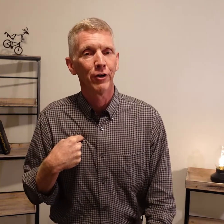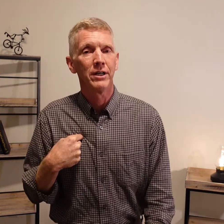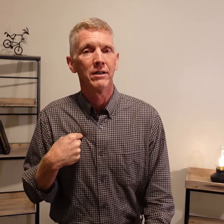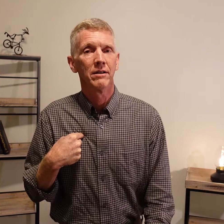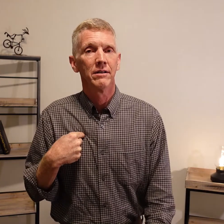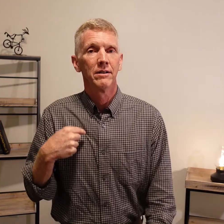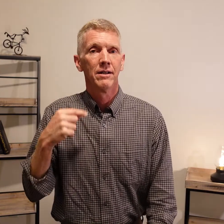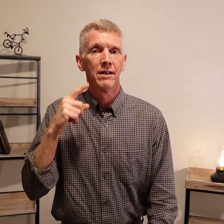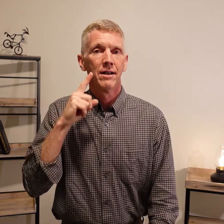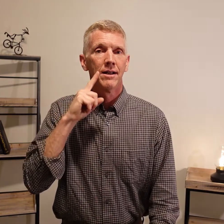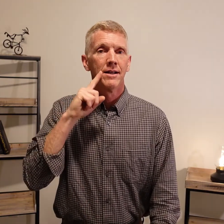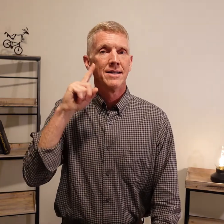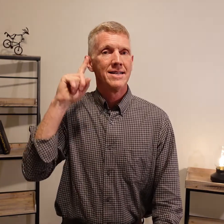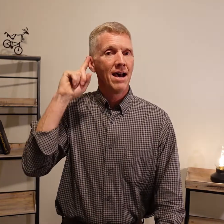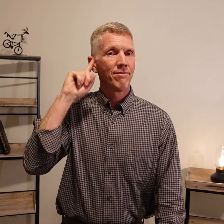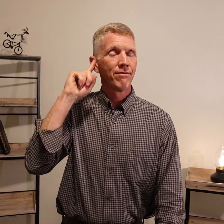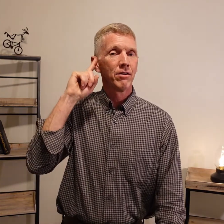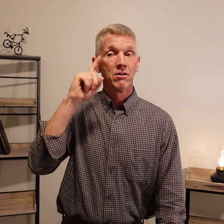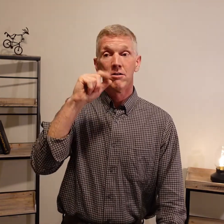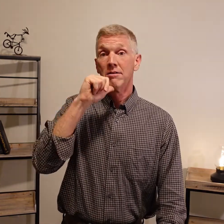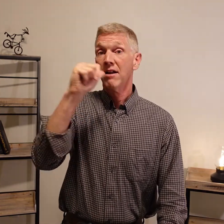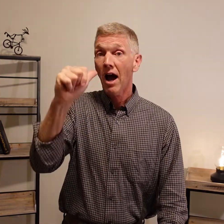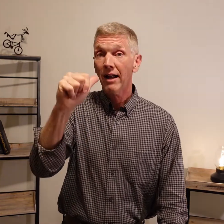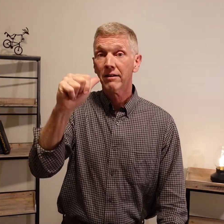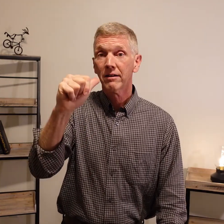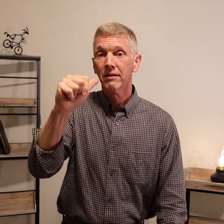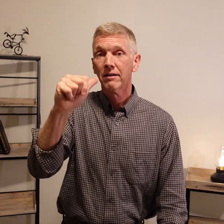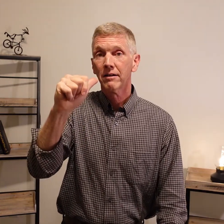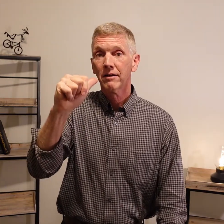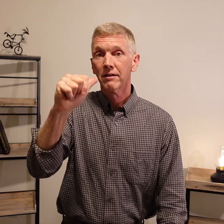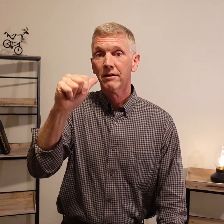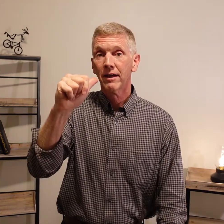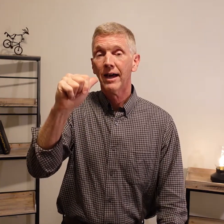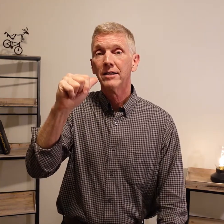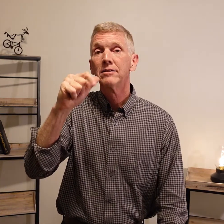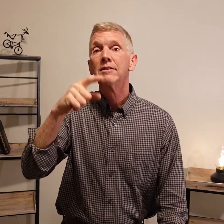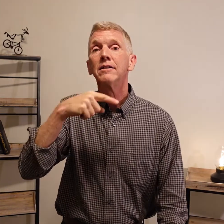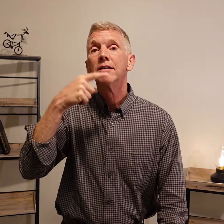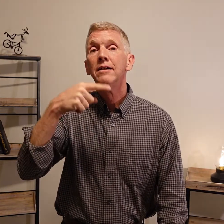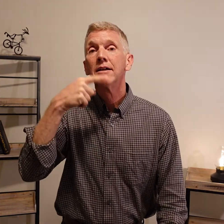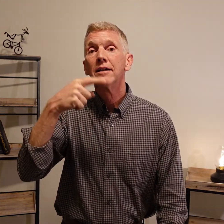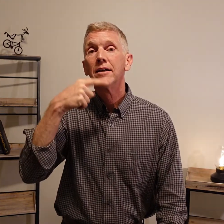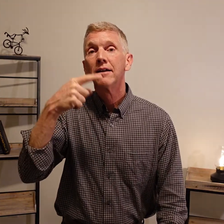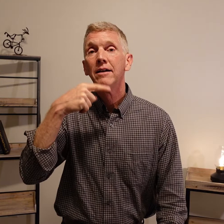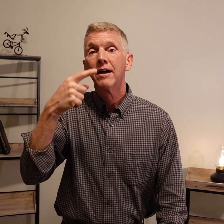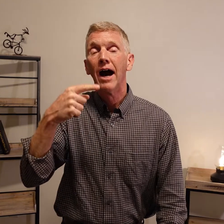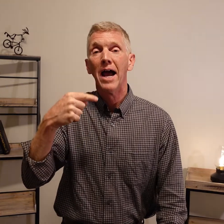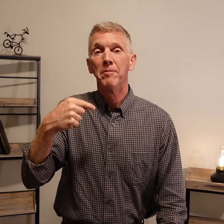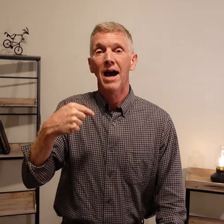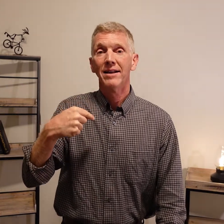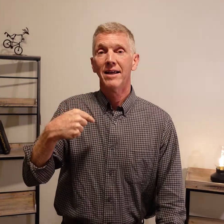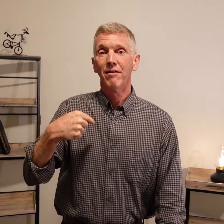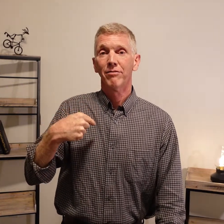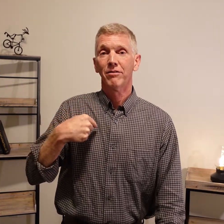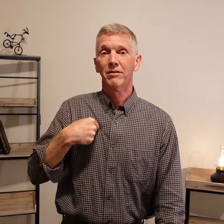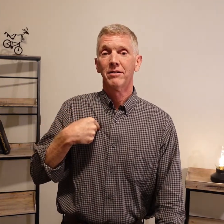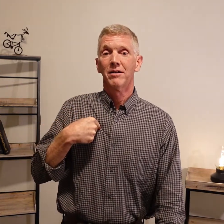hearing. Deaf, not. Okay, I am not deaf,